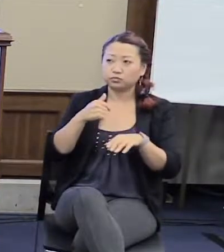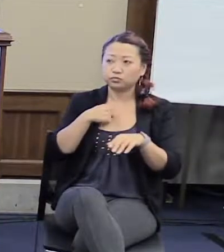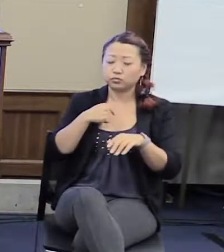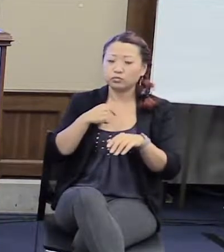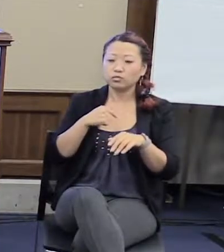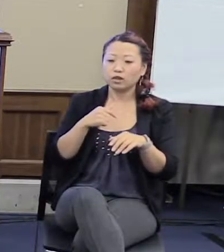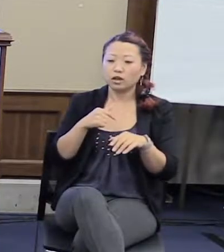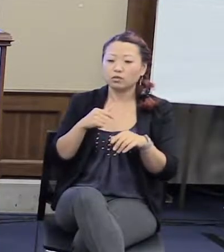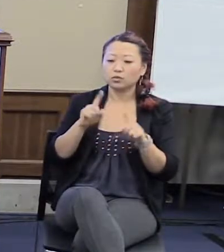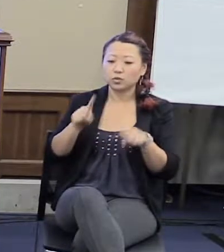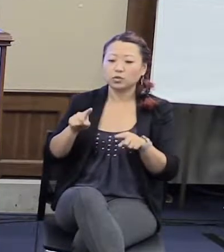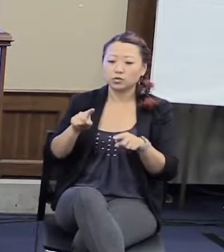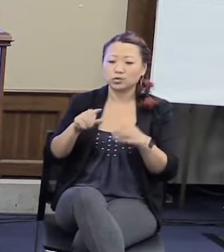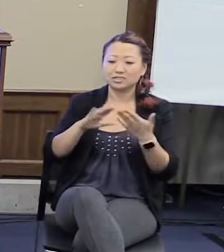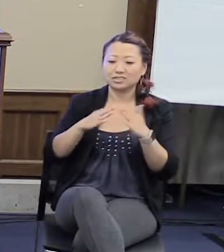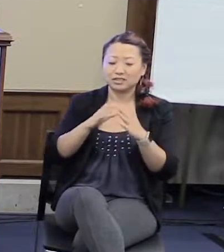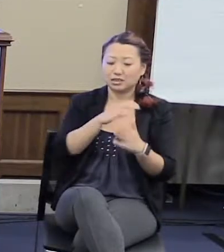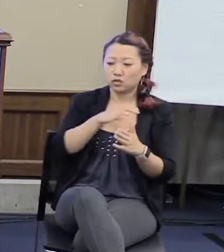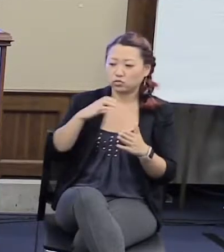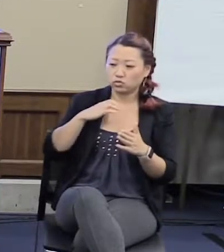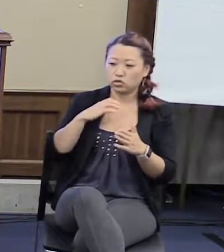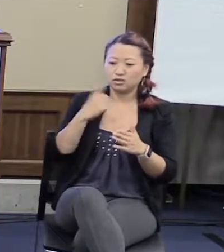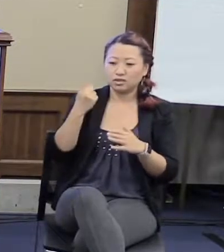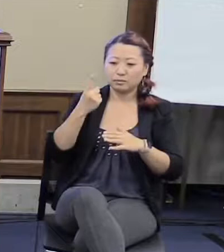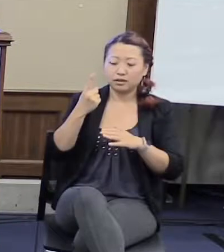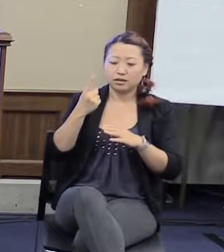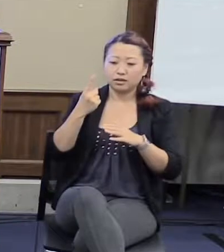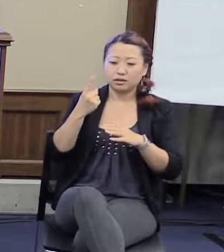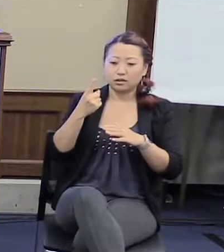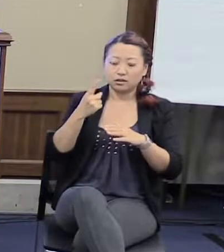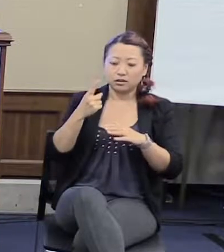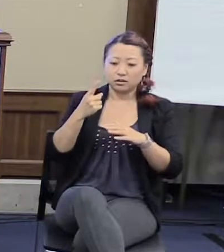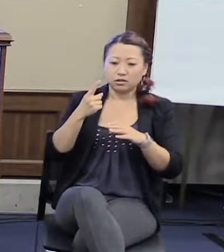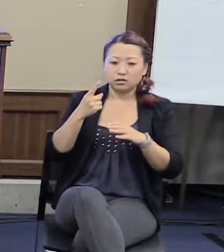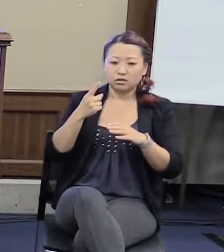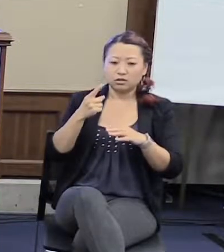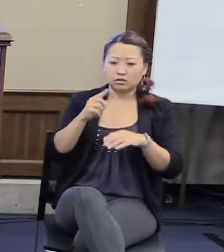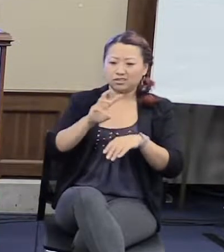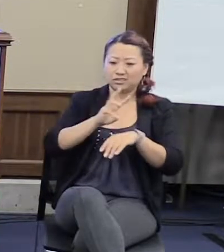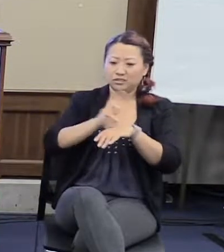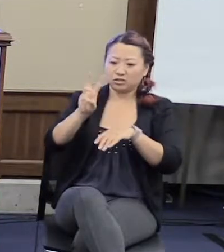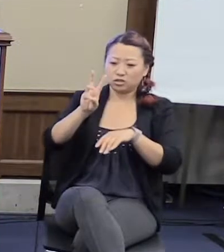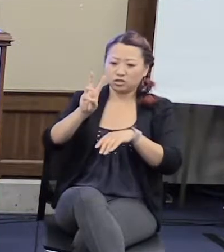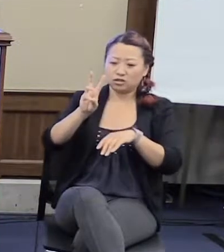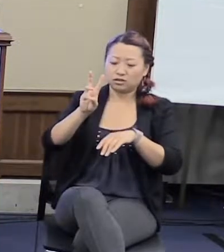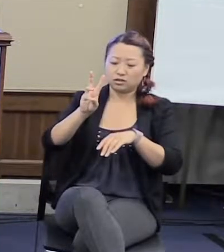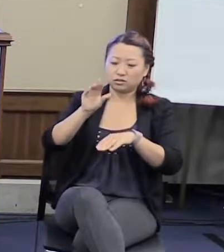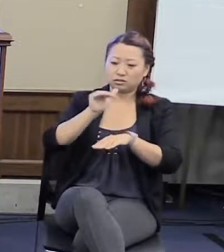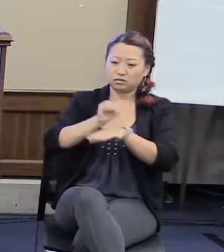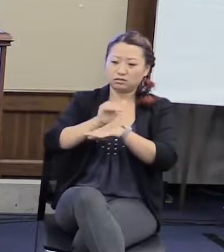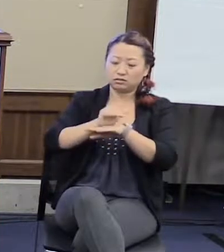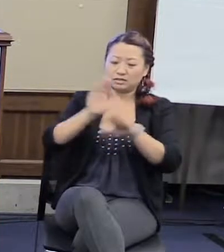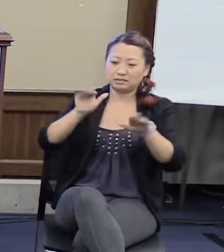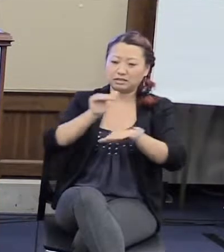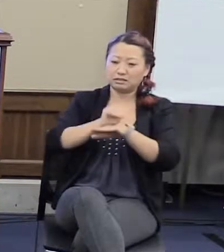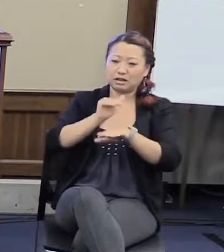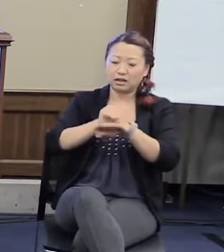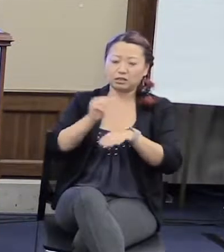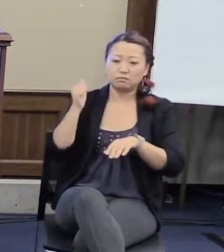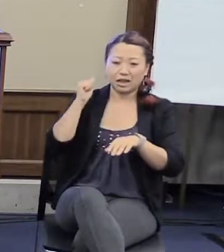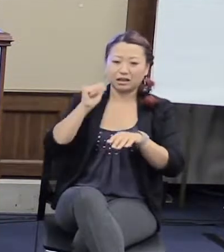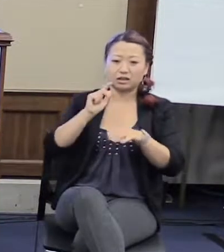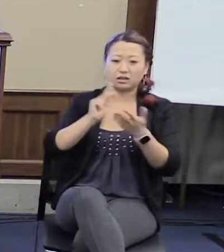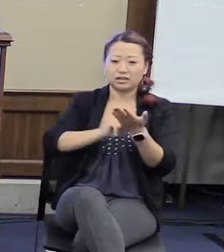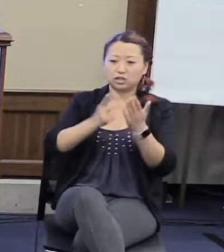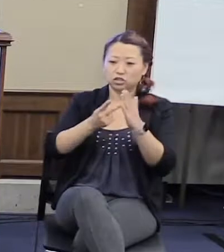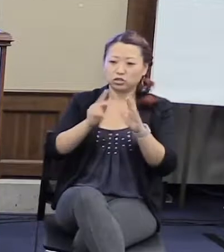council, the knock on my kitchen door at 6 o'clock on Sunday night. The back door, the kitchen door. There's a